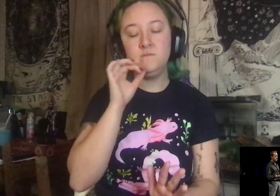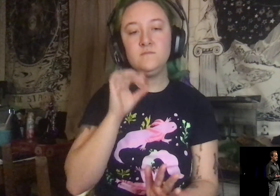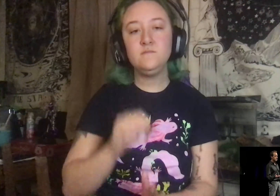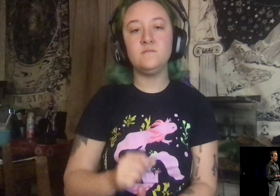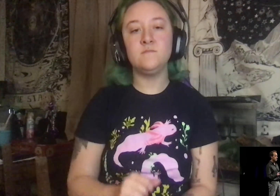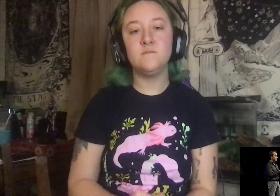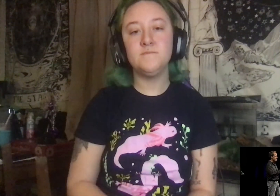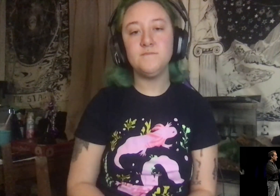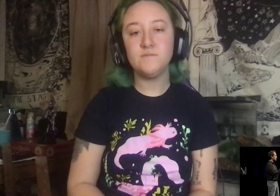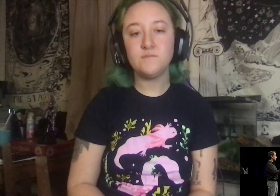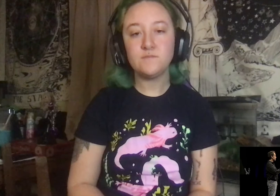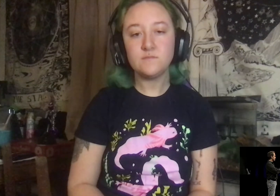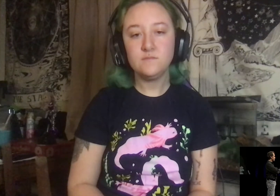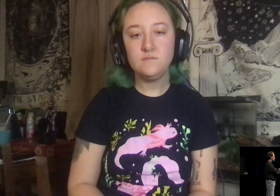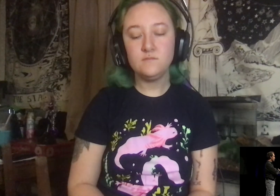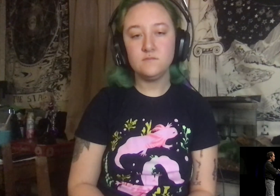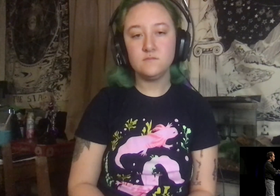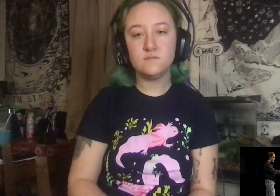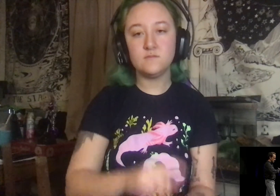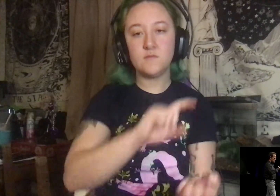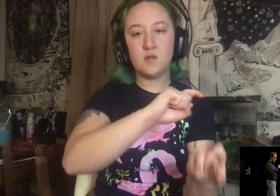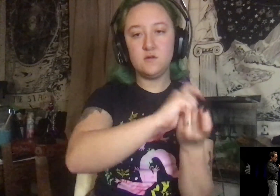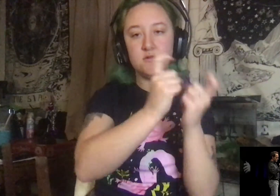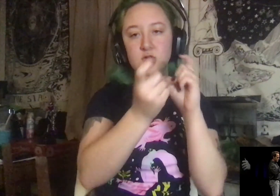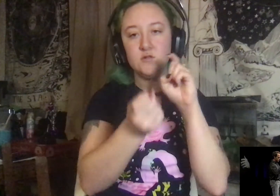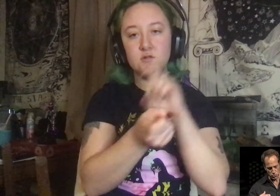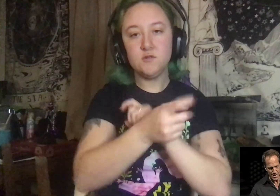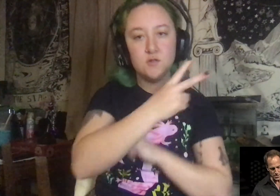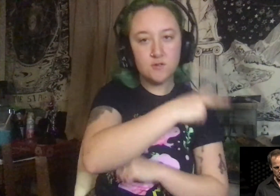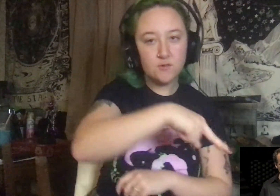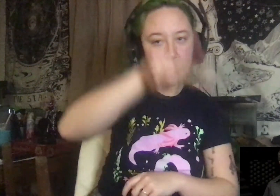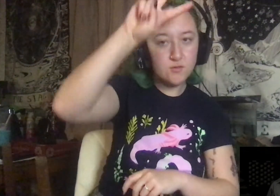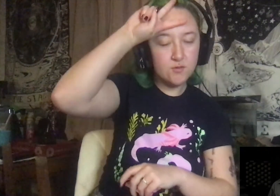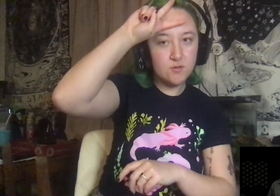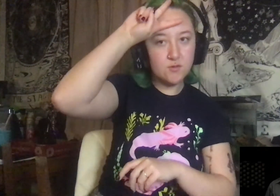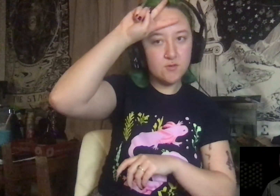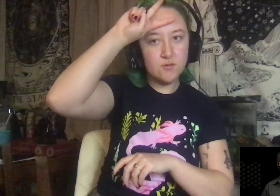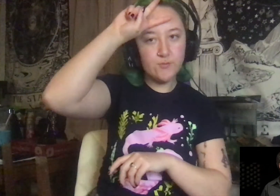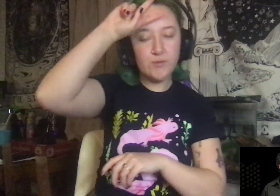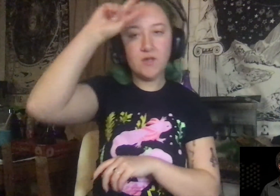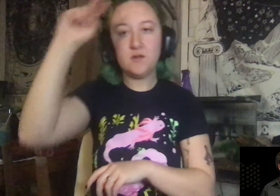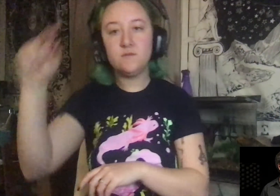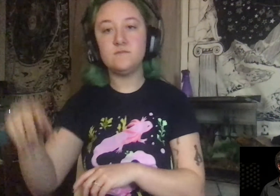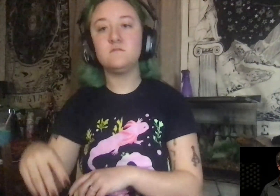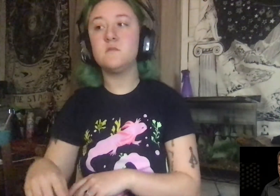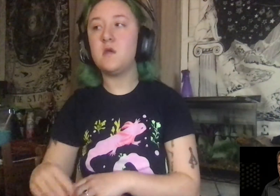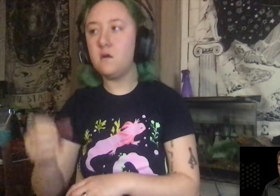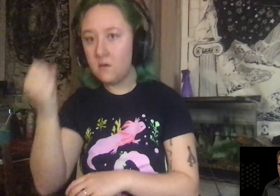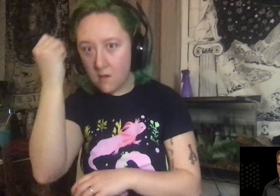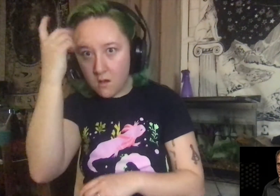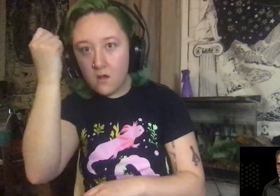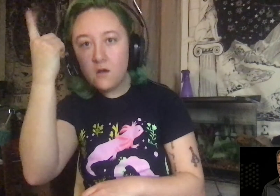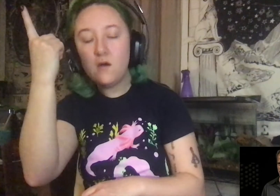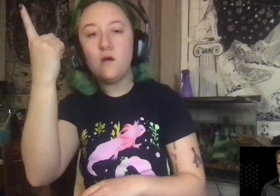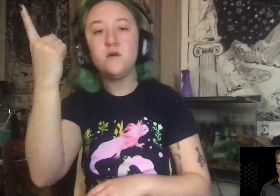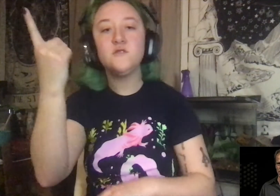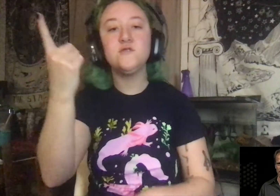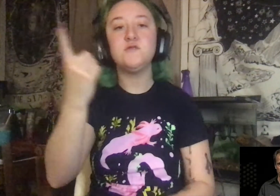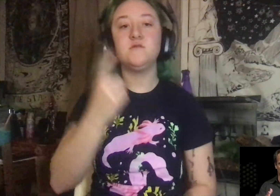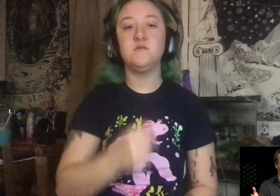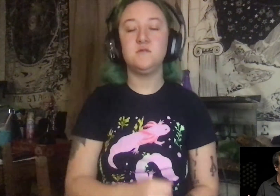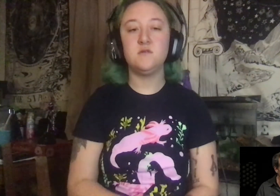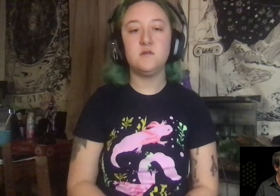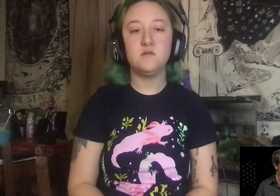discovery. Literally, the translation, the transition from ignorance to knowledge is anagnorisis. It's what